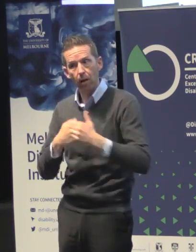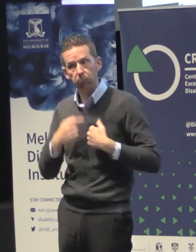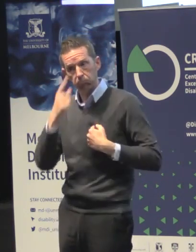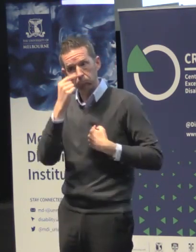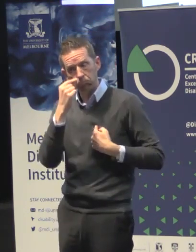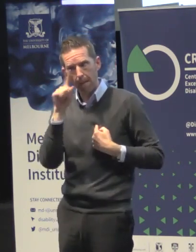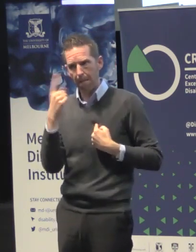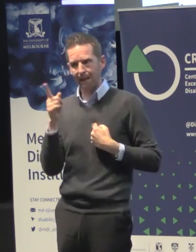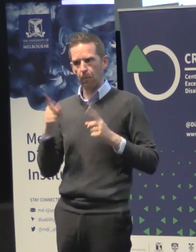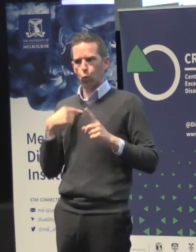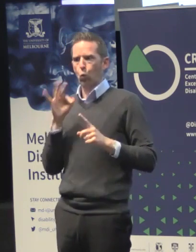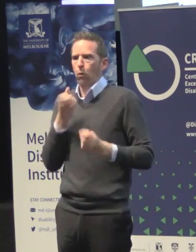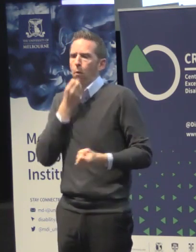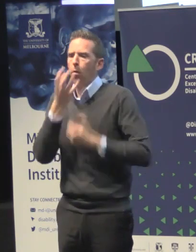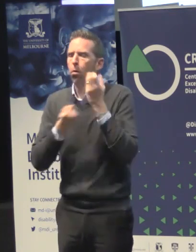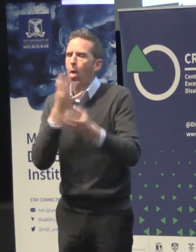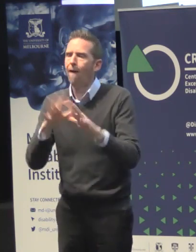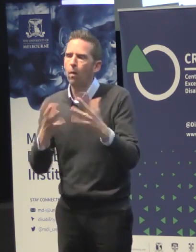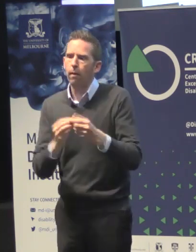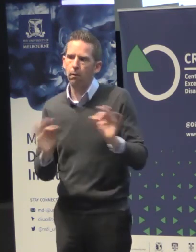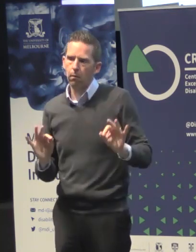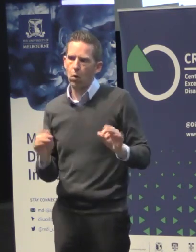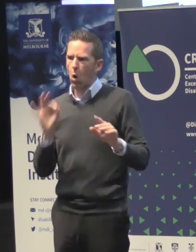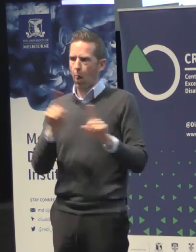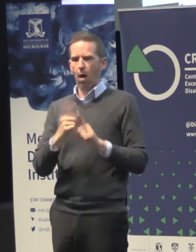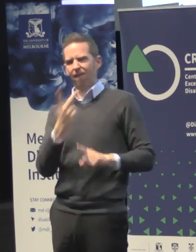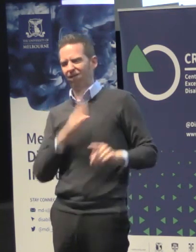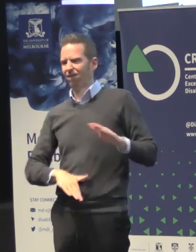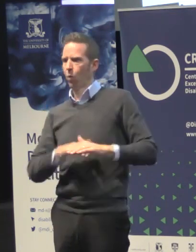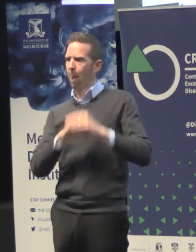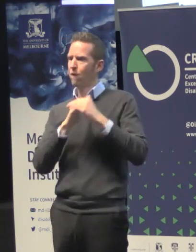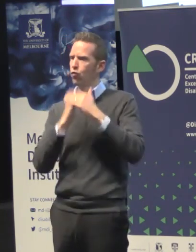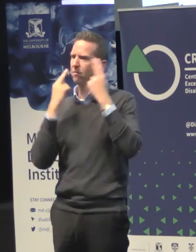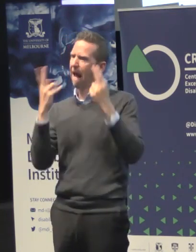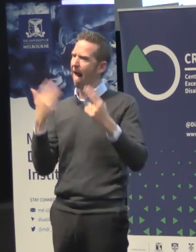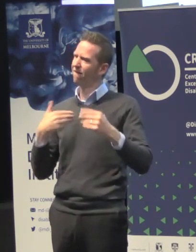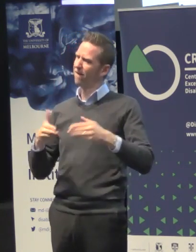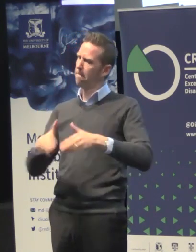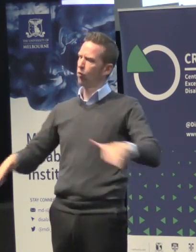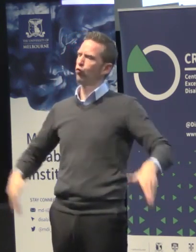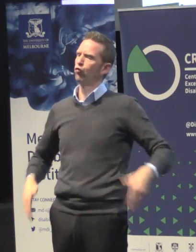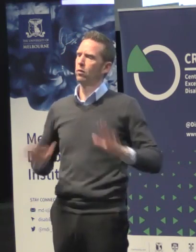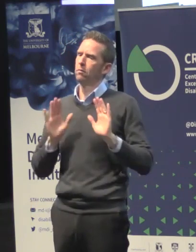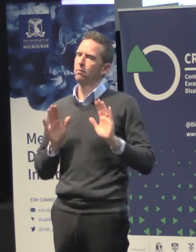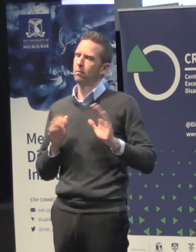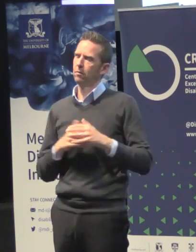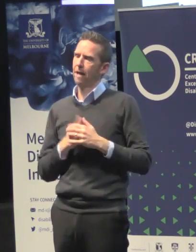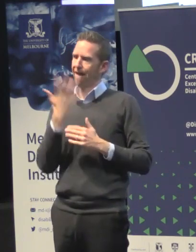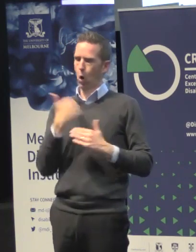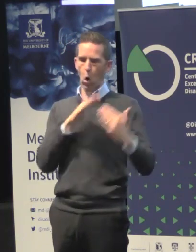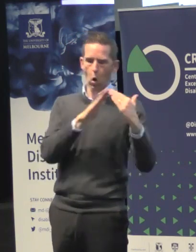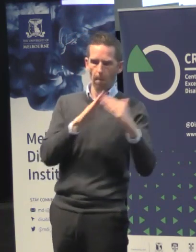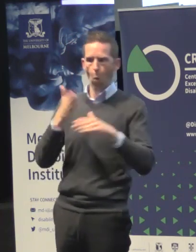you would not let on everything. It's not like a fully friendly relationship. There are boundaries. Home in a